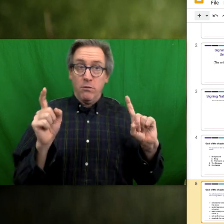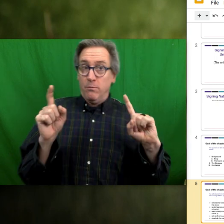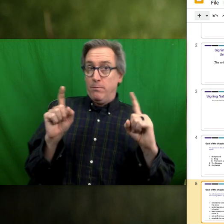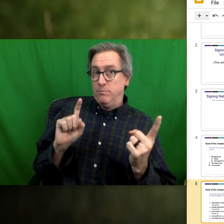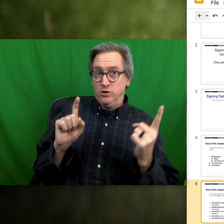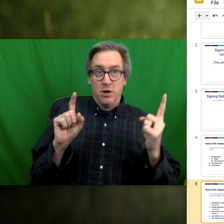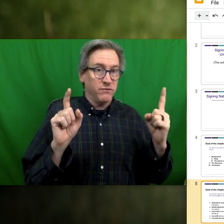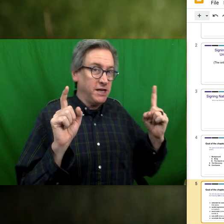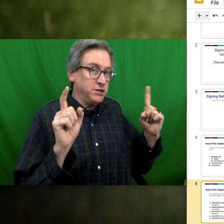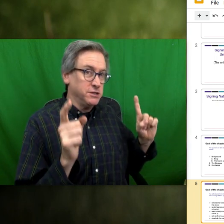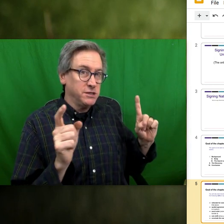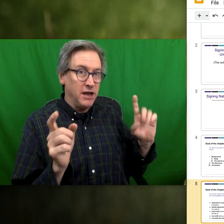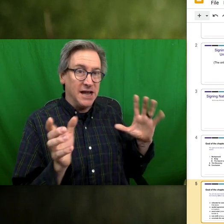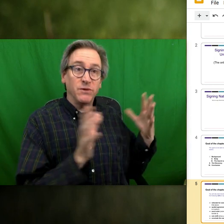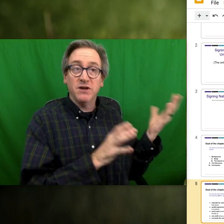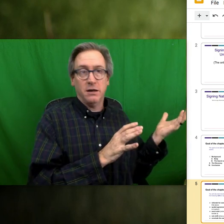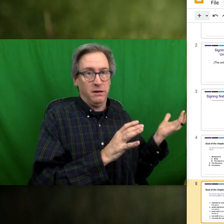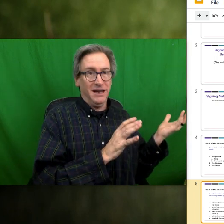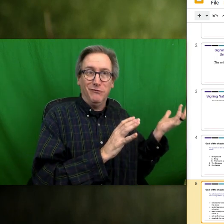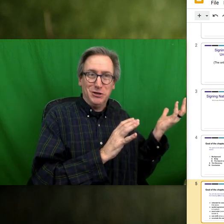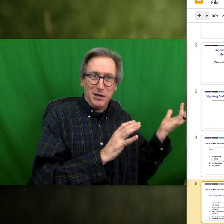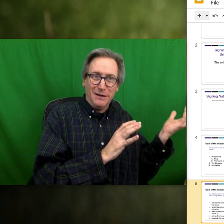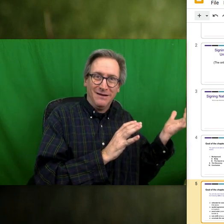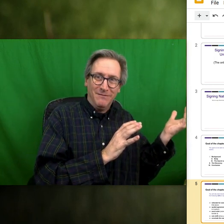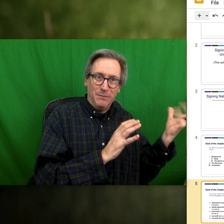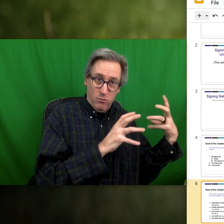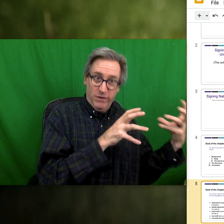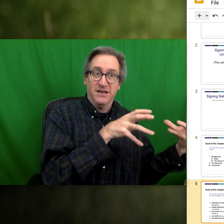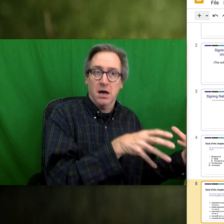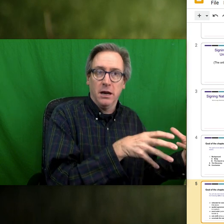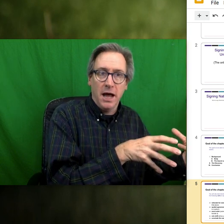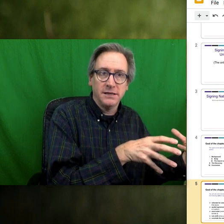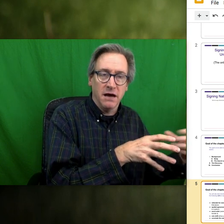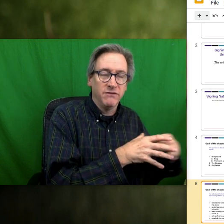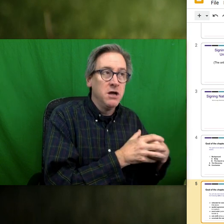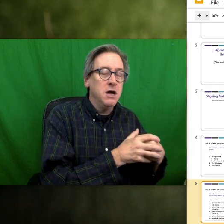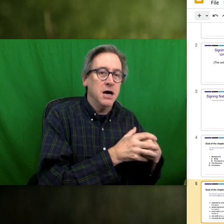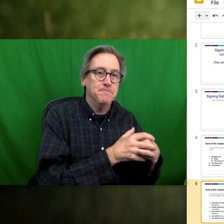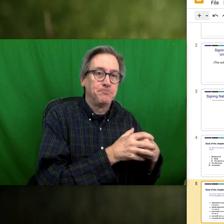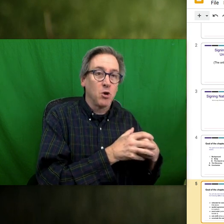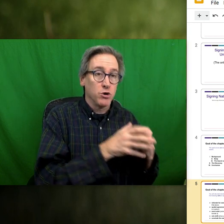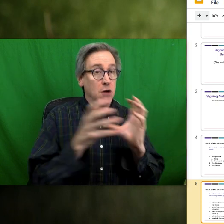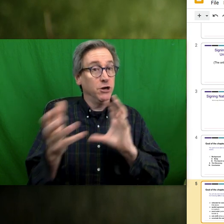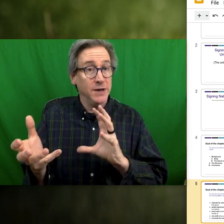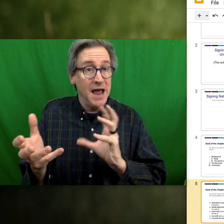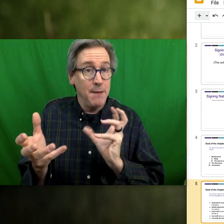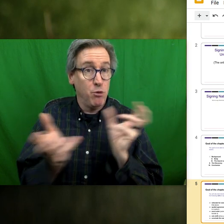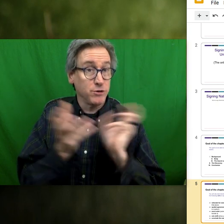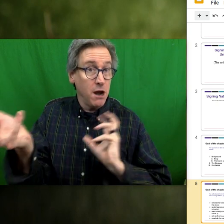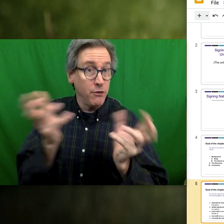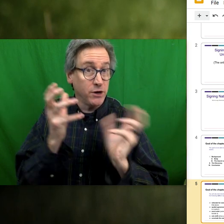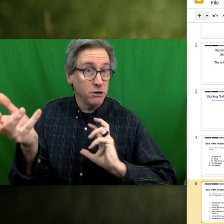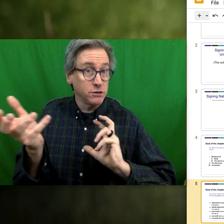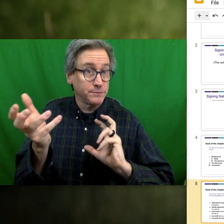to now do conversations. And as we've done individually with this online stuff, we're now going to do it